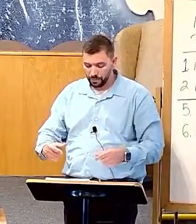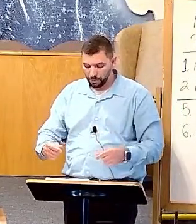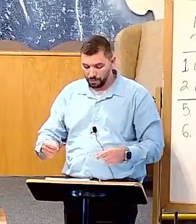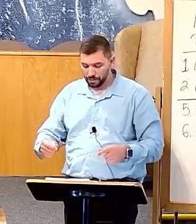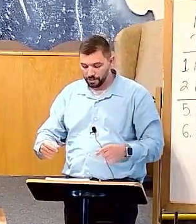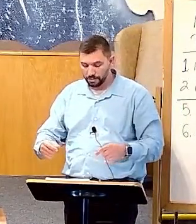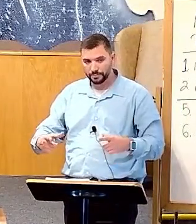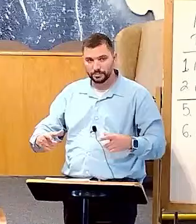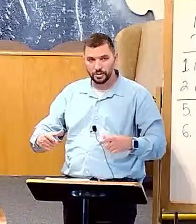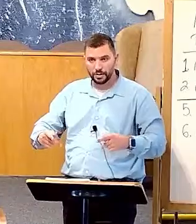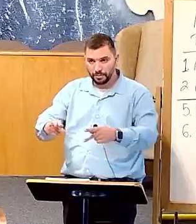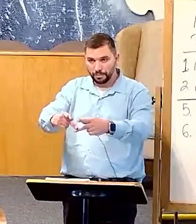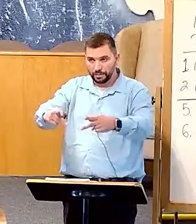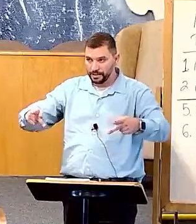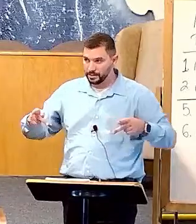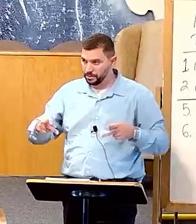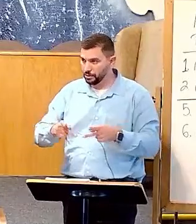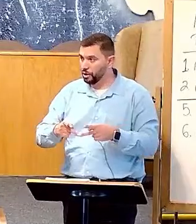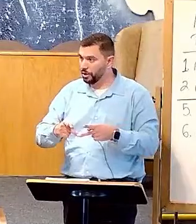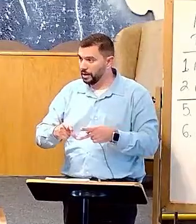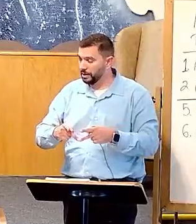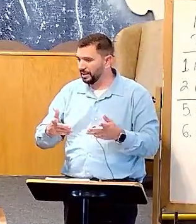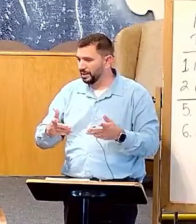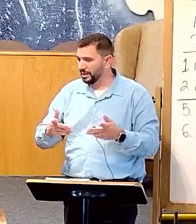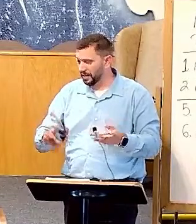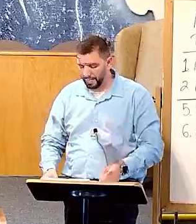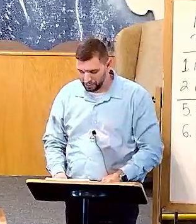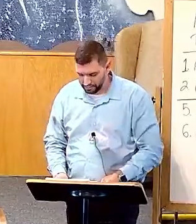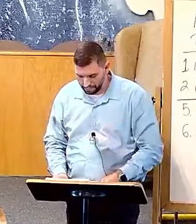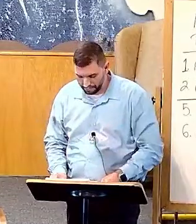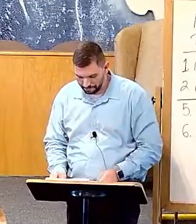or plate. You draw it out like at a cafeteria.